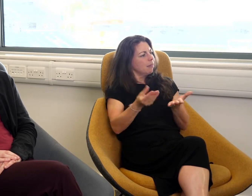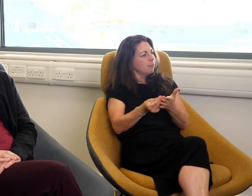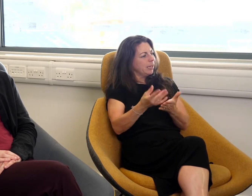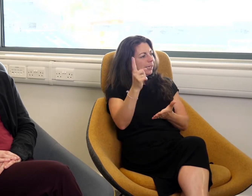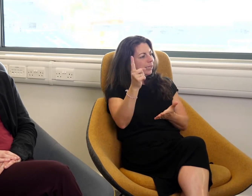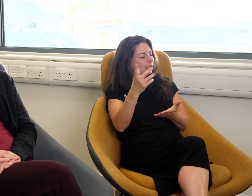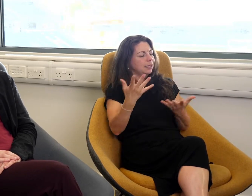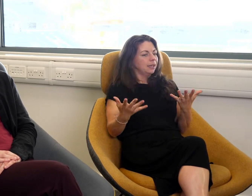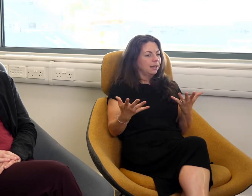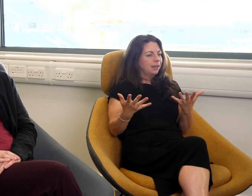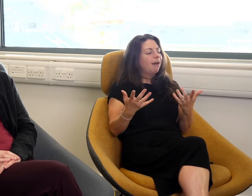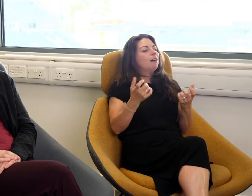I decided that I wanted to get involved.